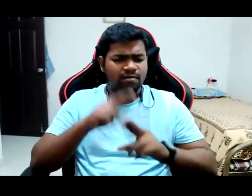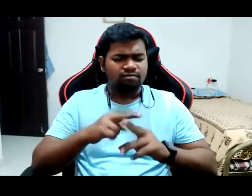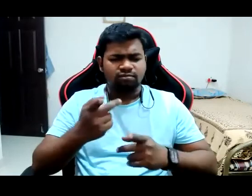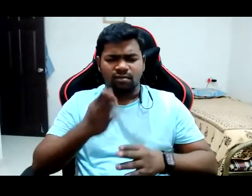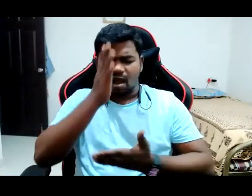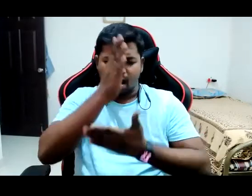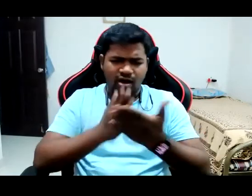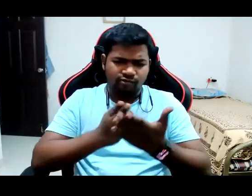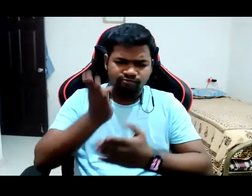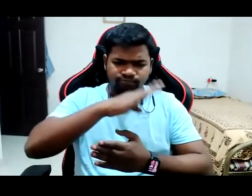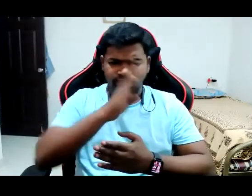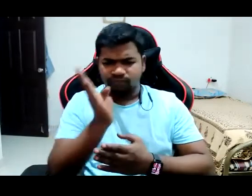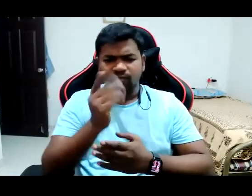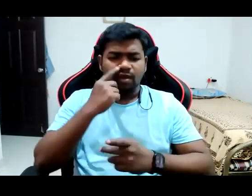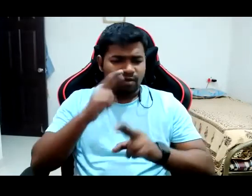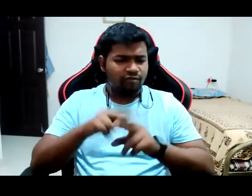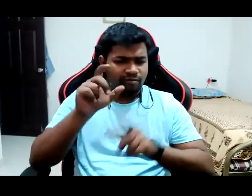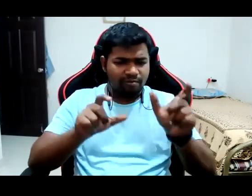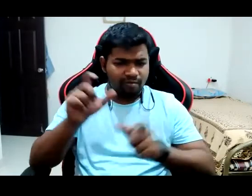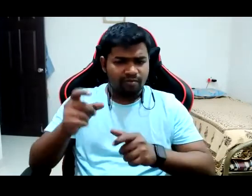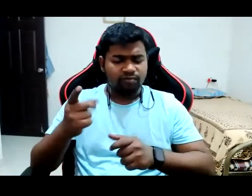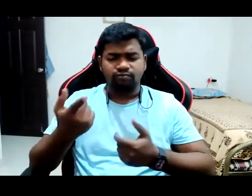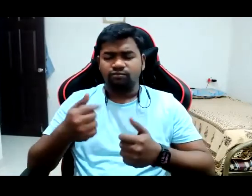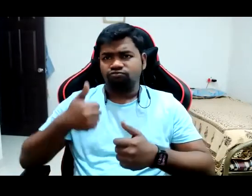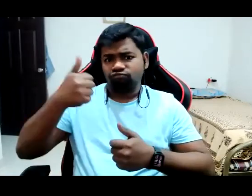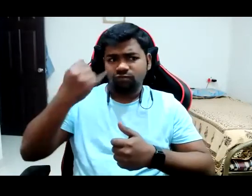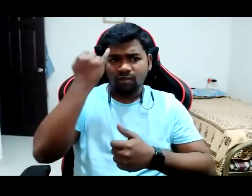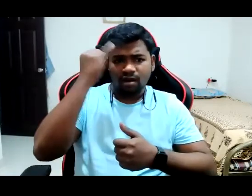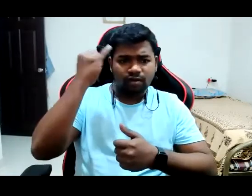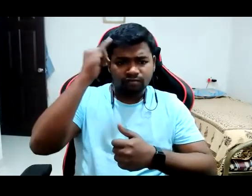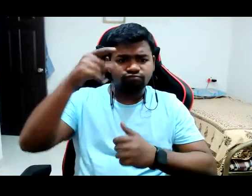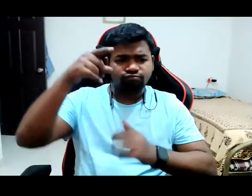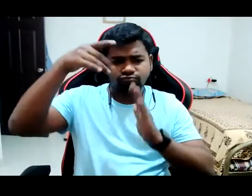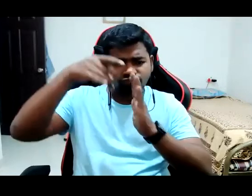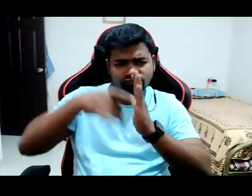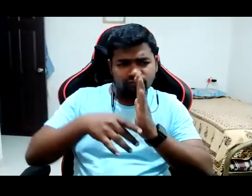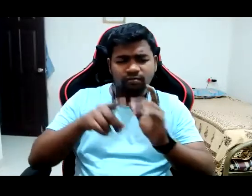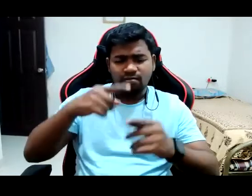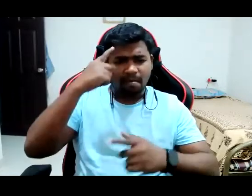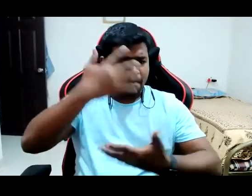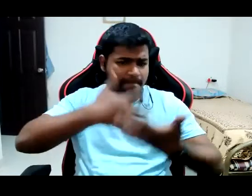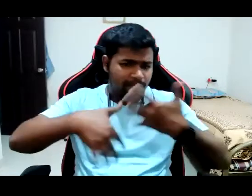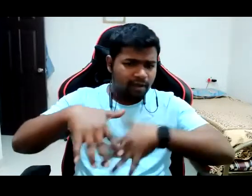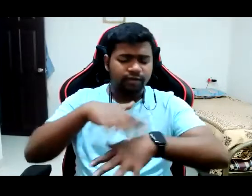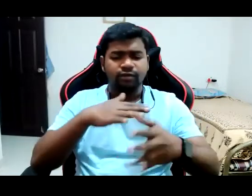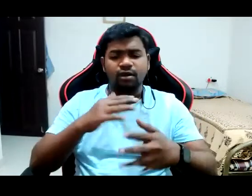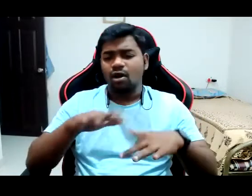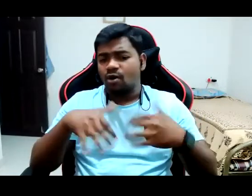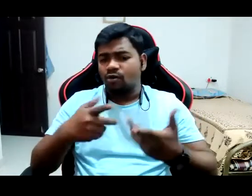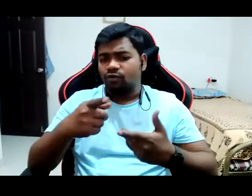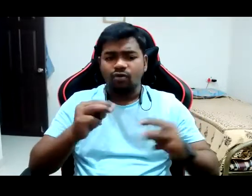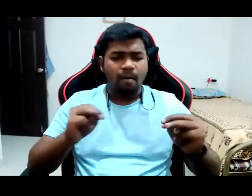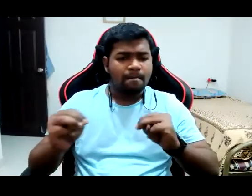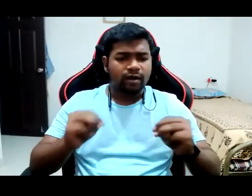that, if you come up with like, a great, awesome idea with a very detailed execution plan and, how you're going to market it, we will